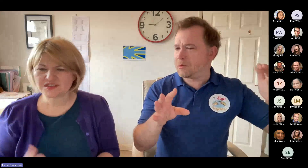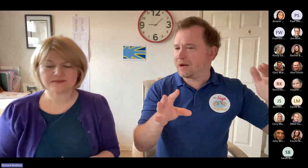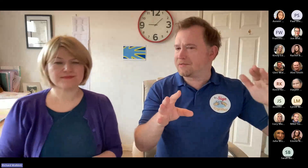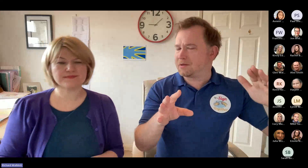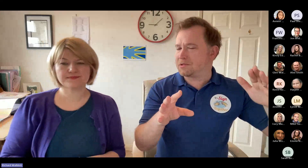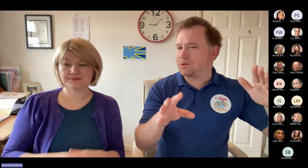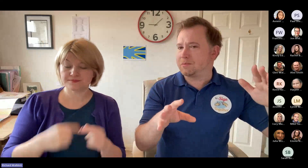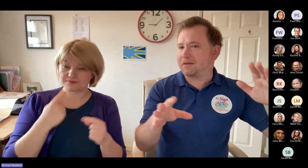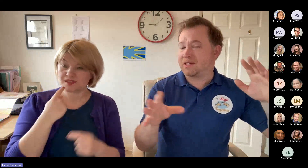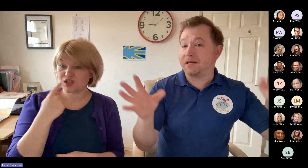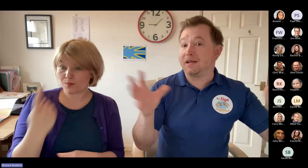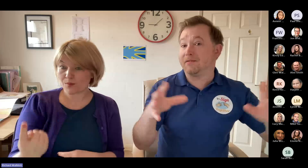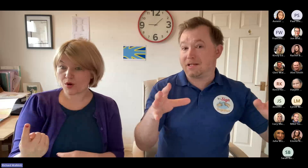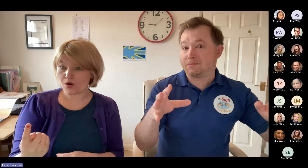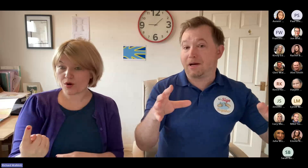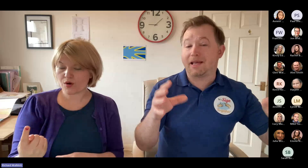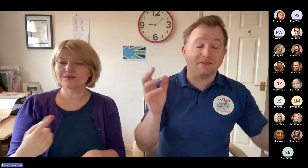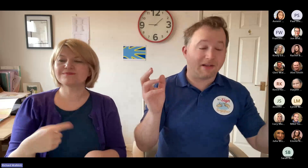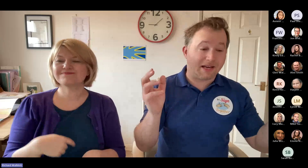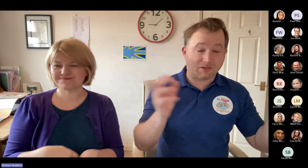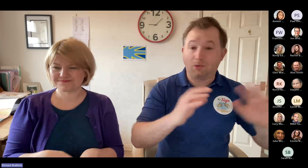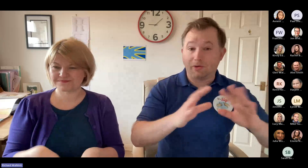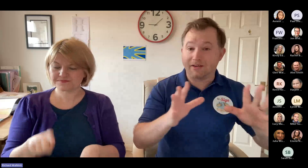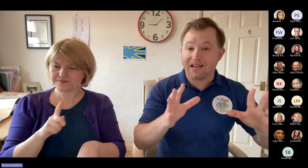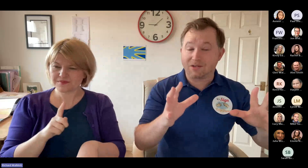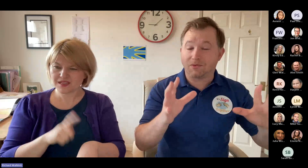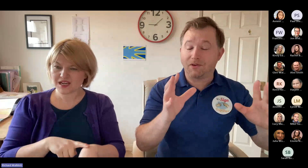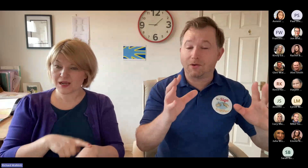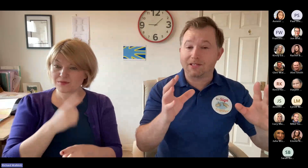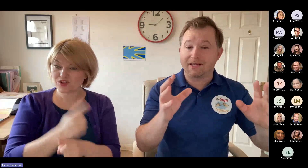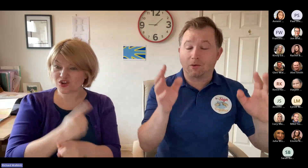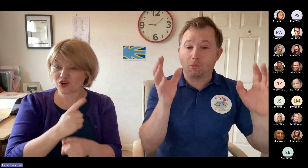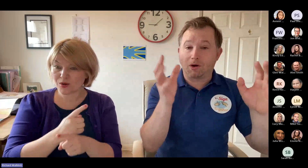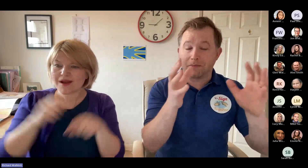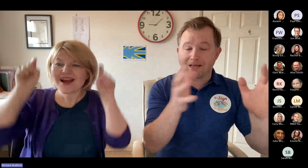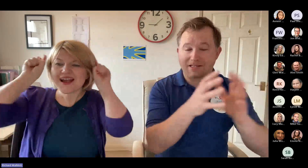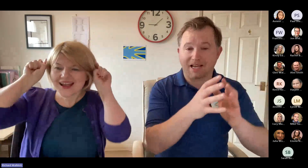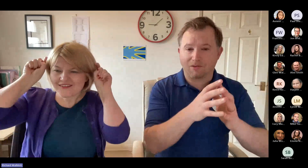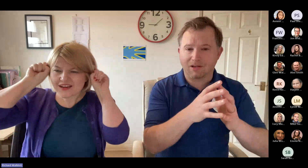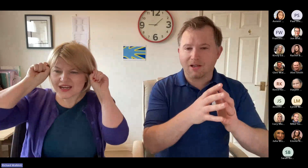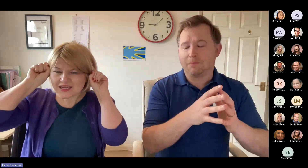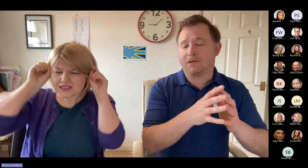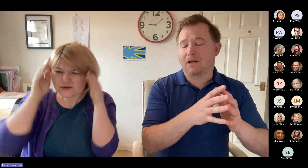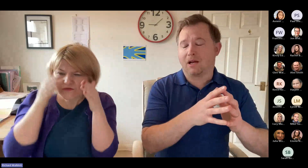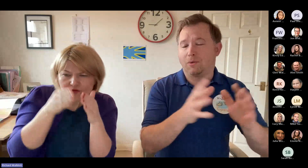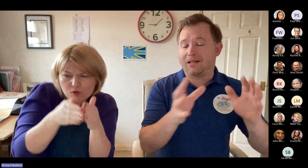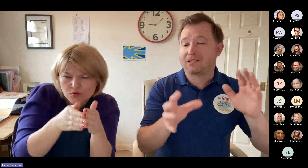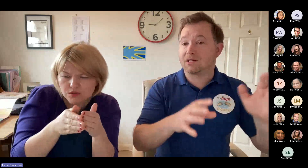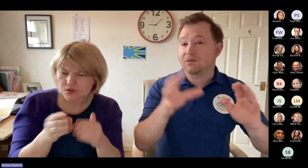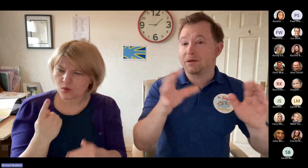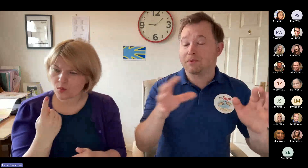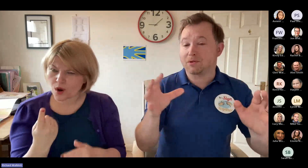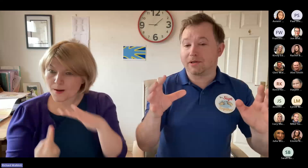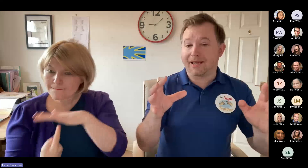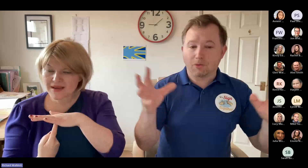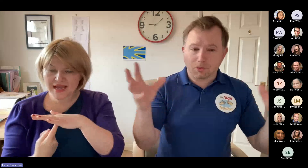we might have time to talk about this, but hearing aids, my hearing aids, of all hearing aids, will focus in on one main sound. But when there's lots of people talking,